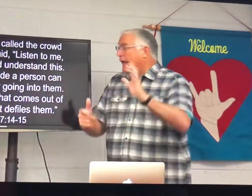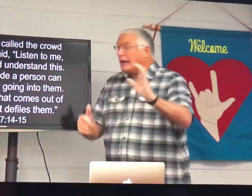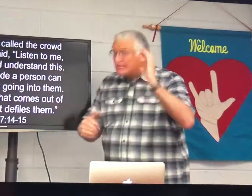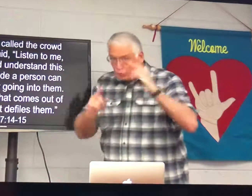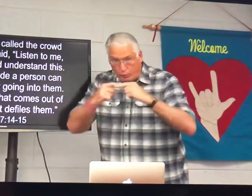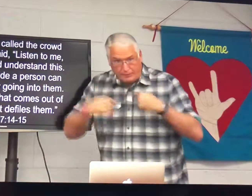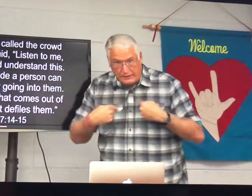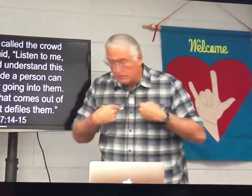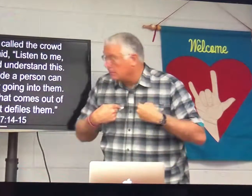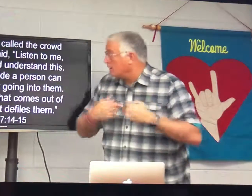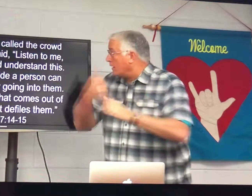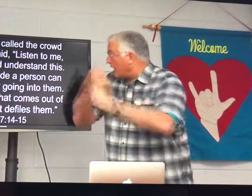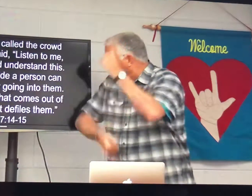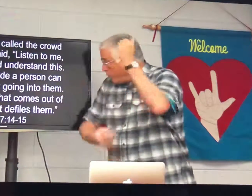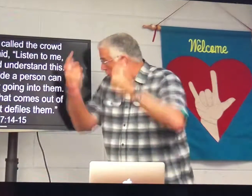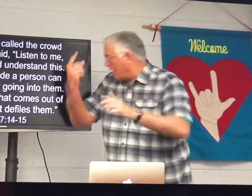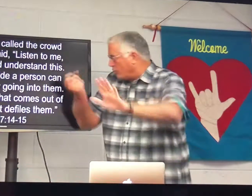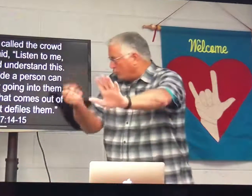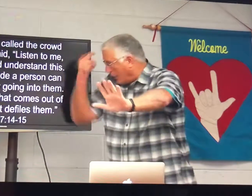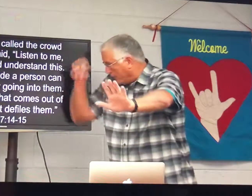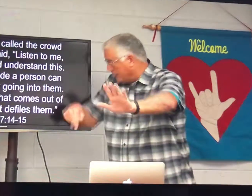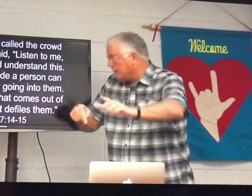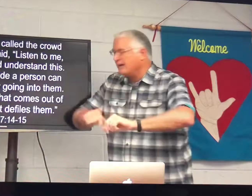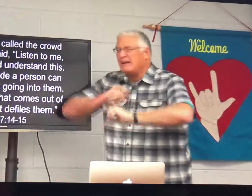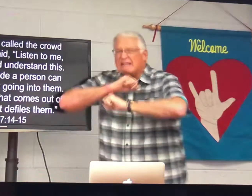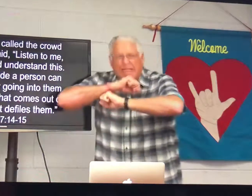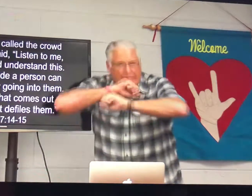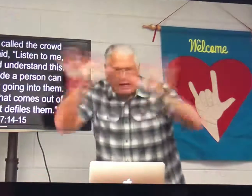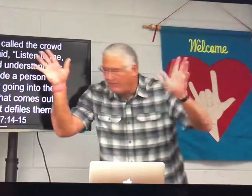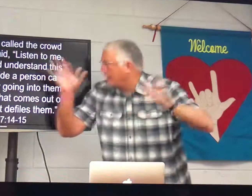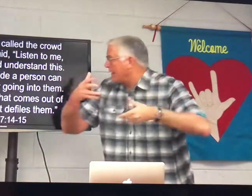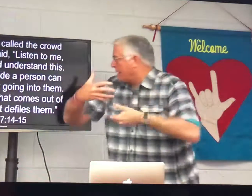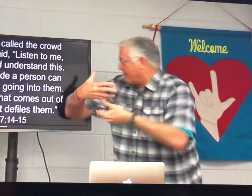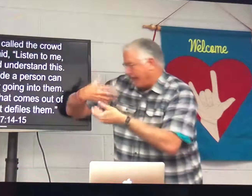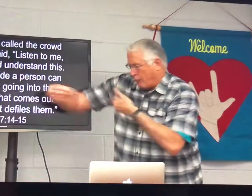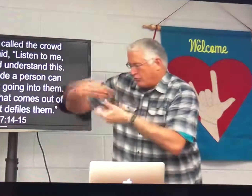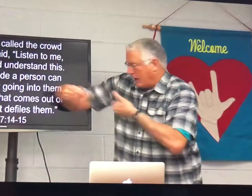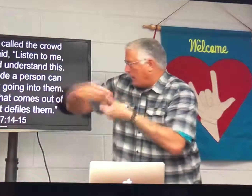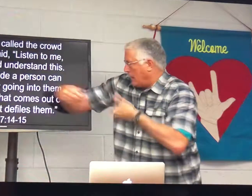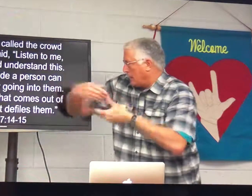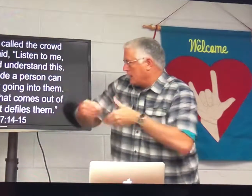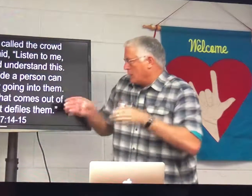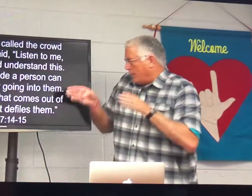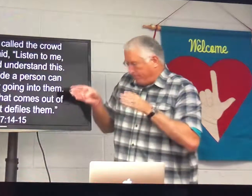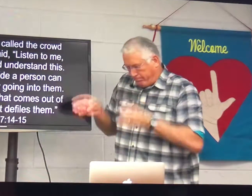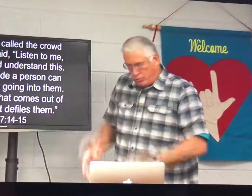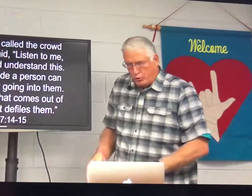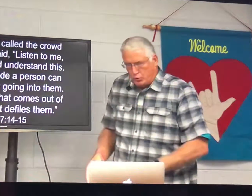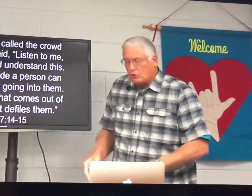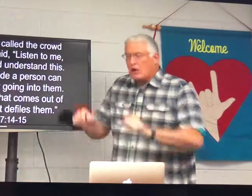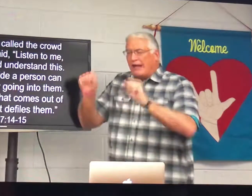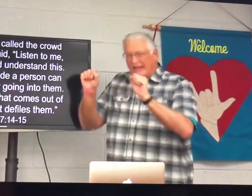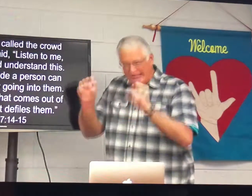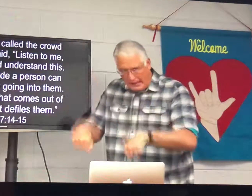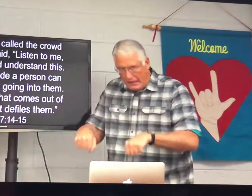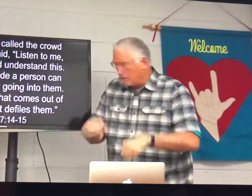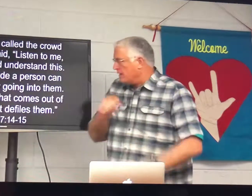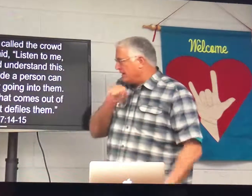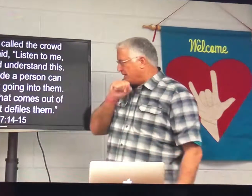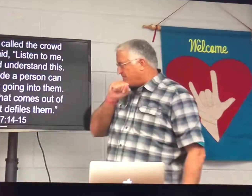It gives these guys great opportunities to bring them back. Go out there and make. It's about 7 feet out there. Yeah, it's